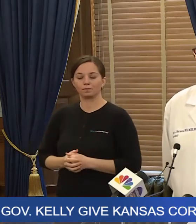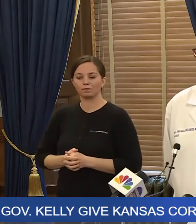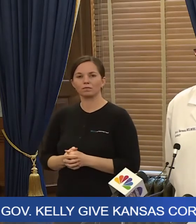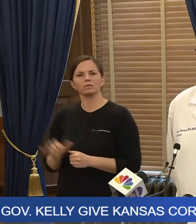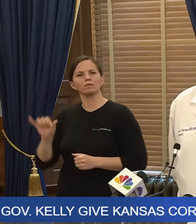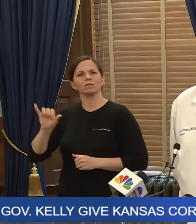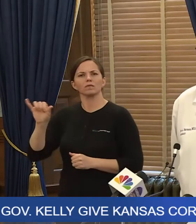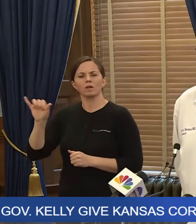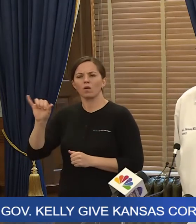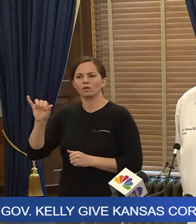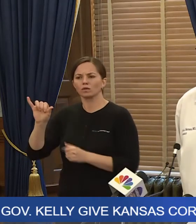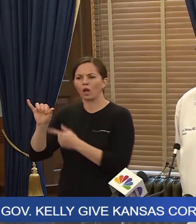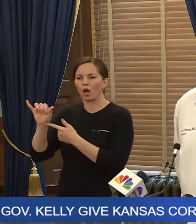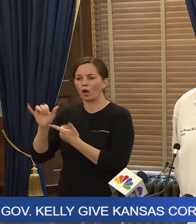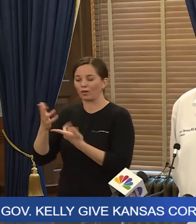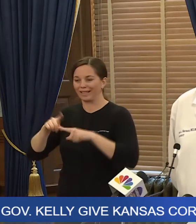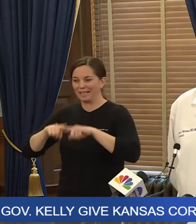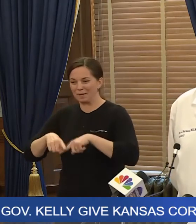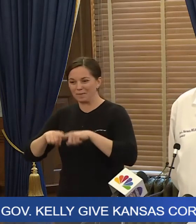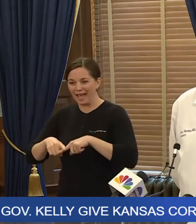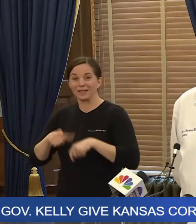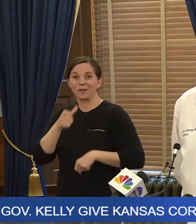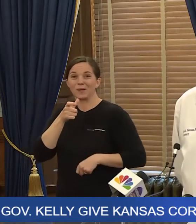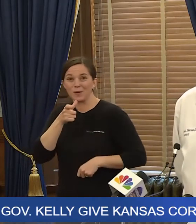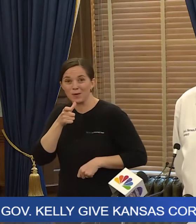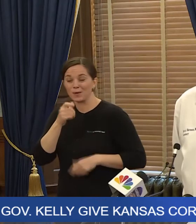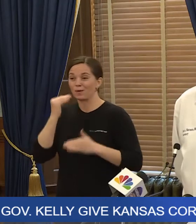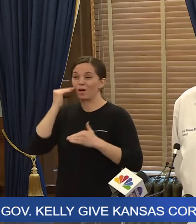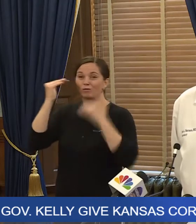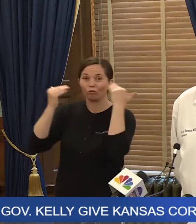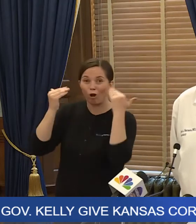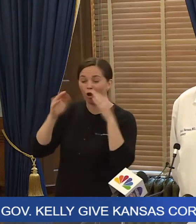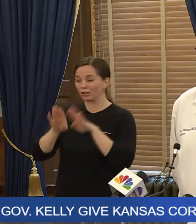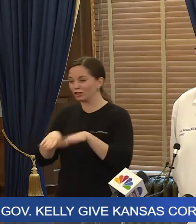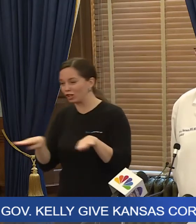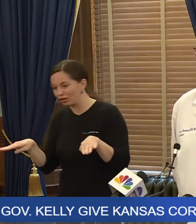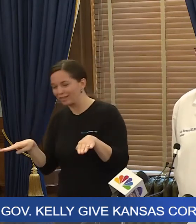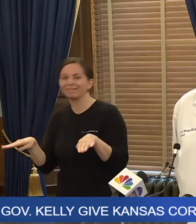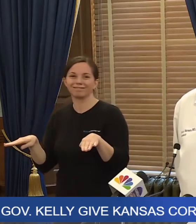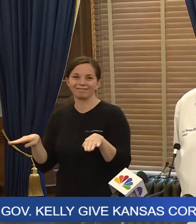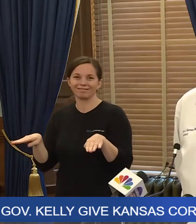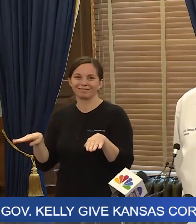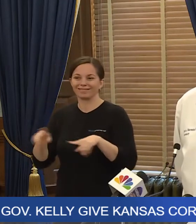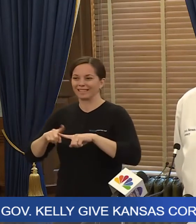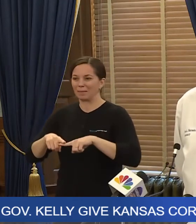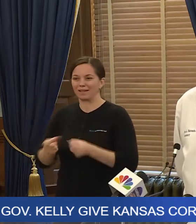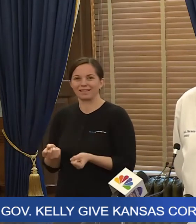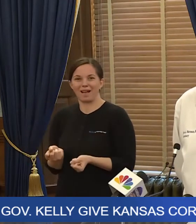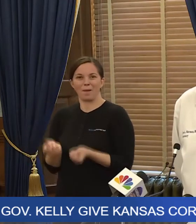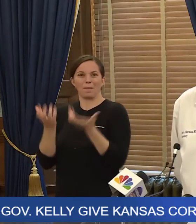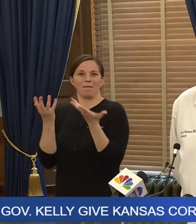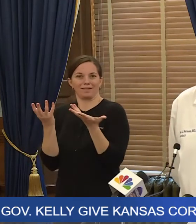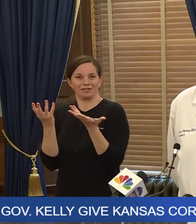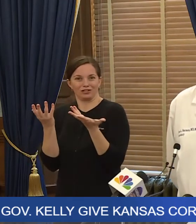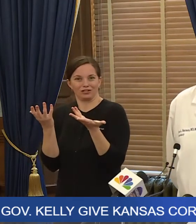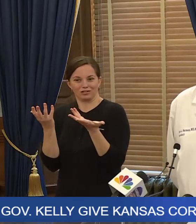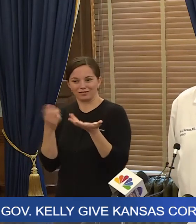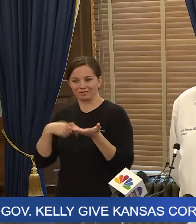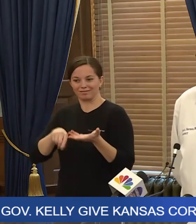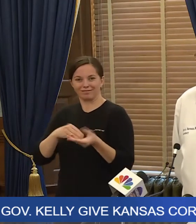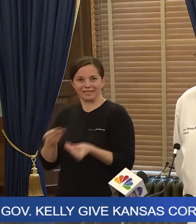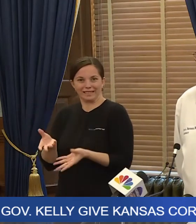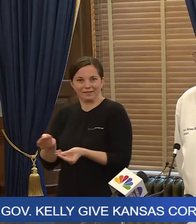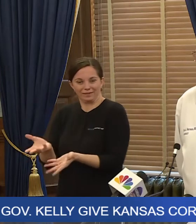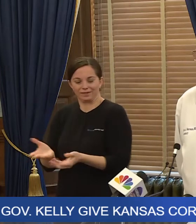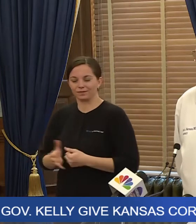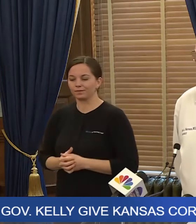depends if it's mostly adults, then it obviously requires higher dosages than pediatric patients,